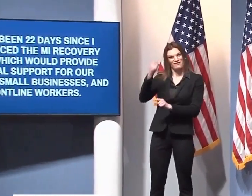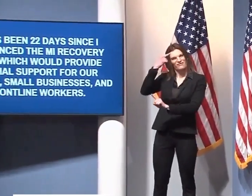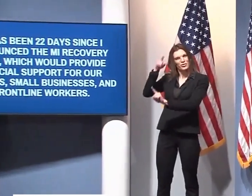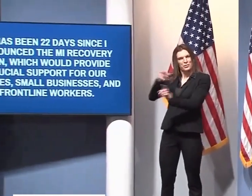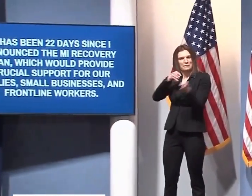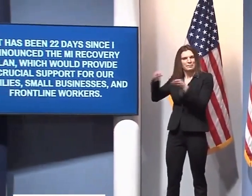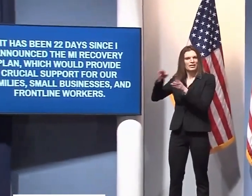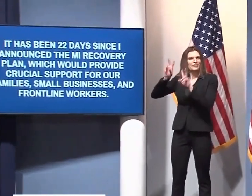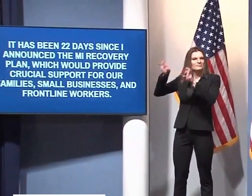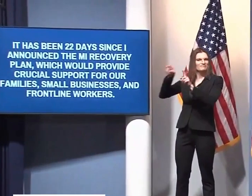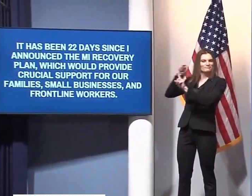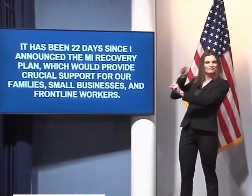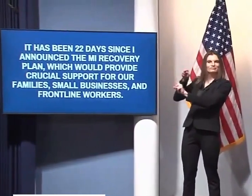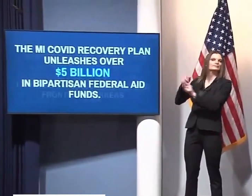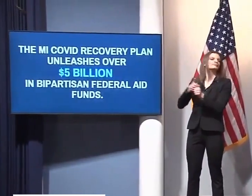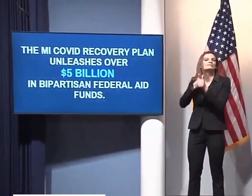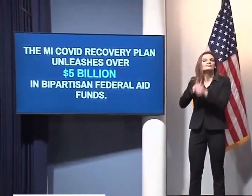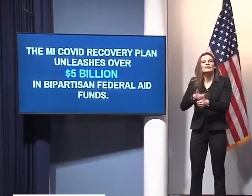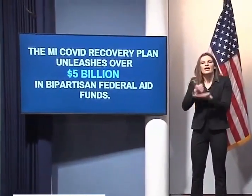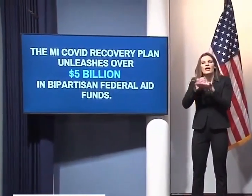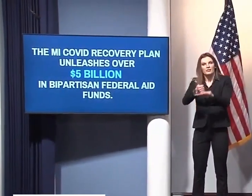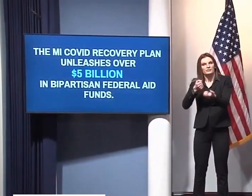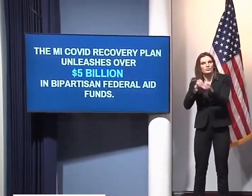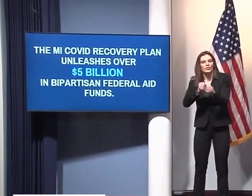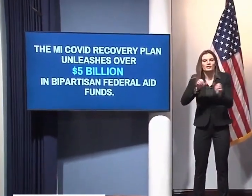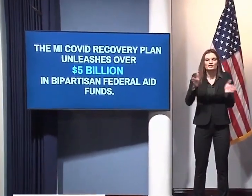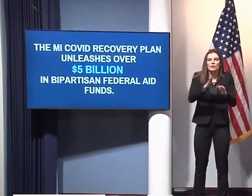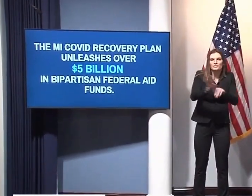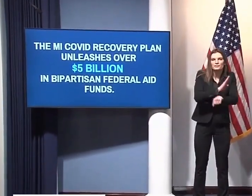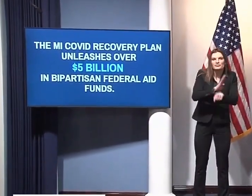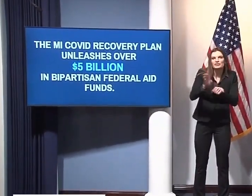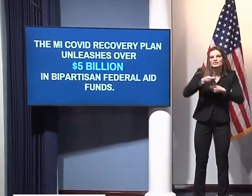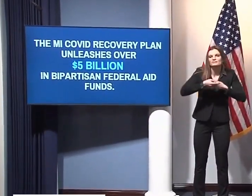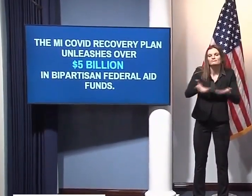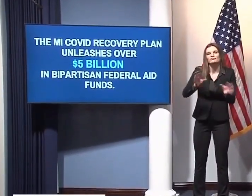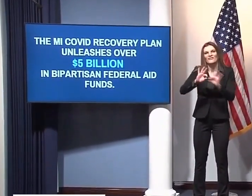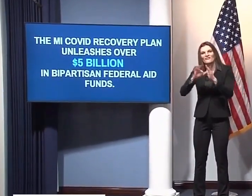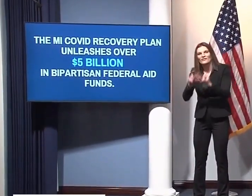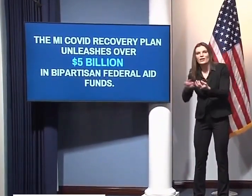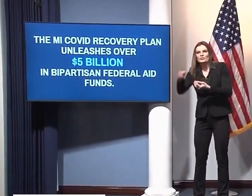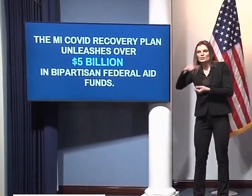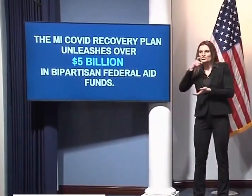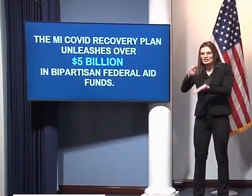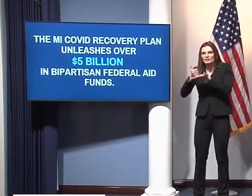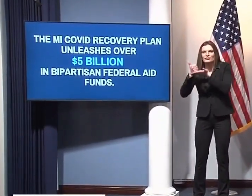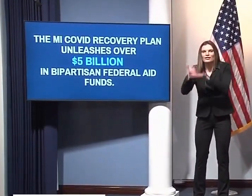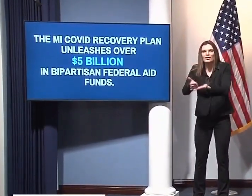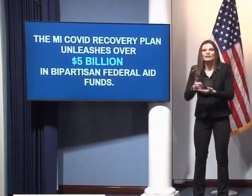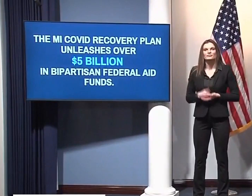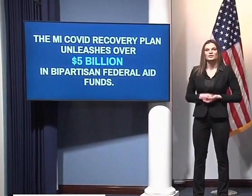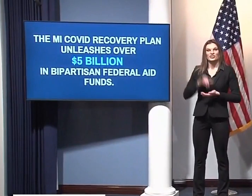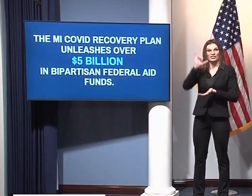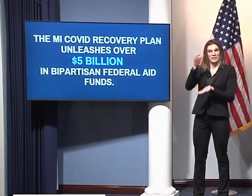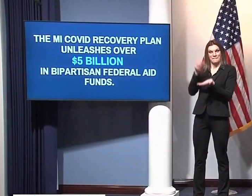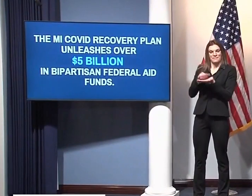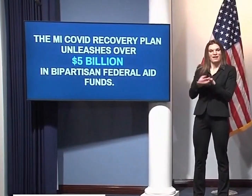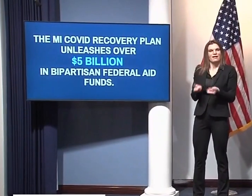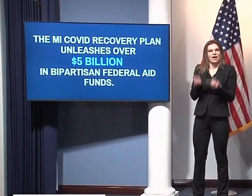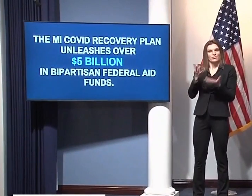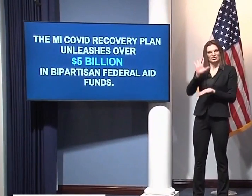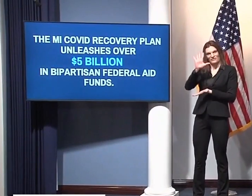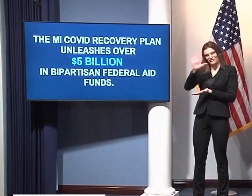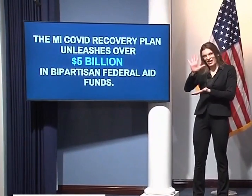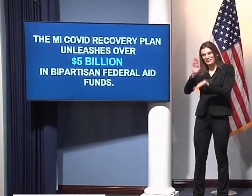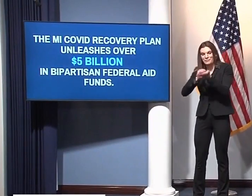frontline workers. The bill would unleash over $5 billion in federal aid that has already been